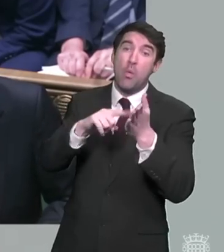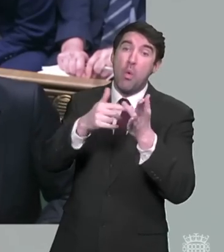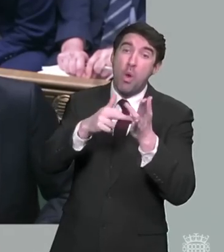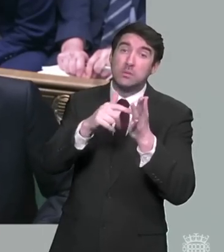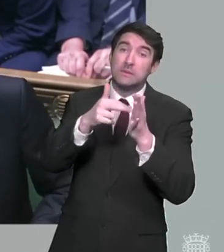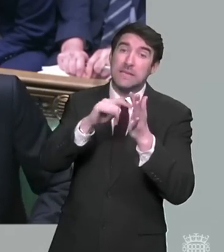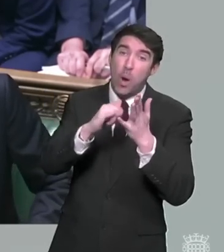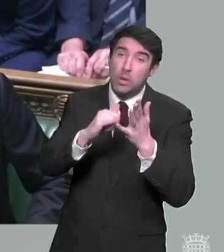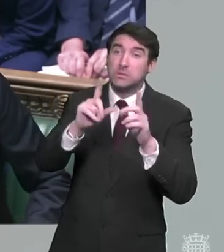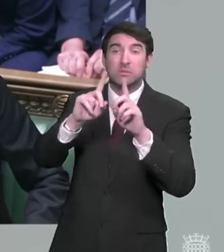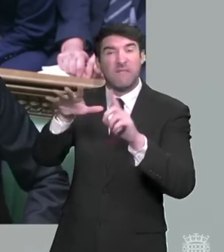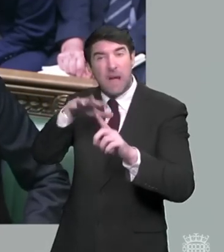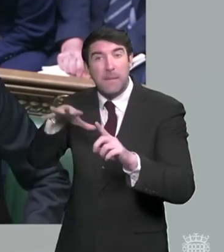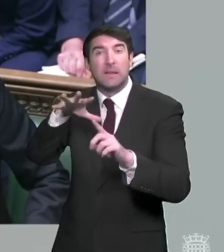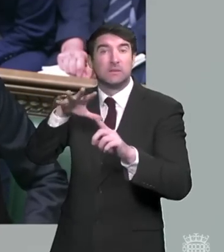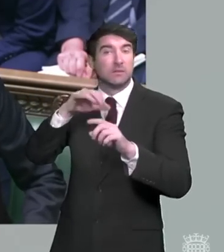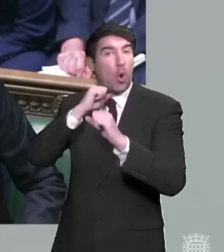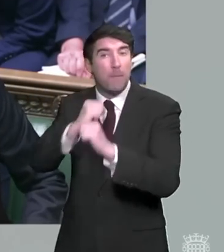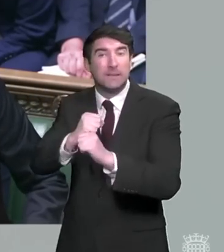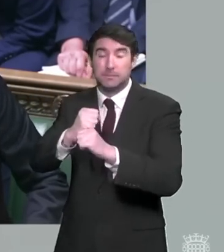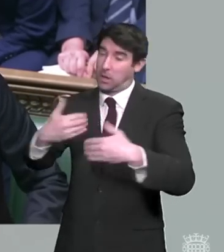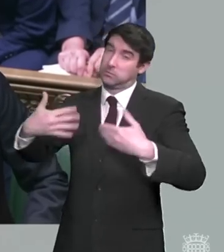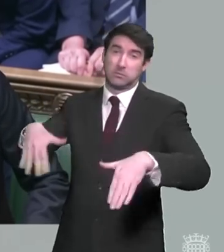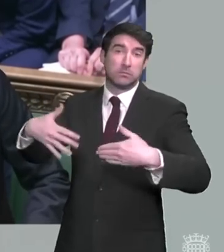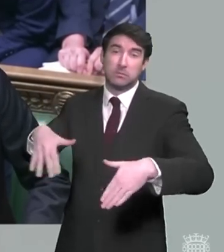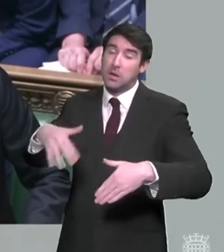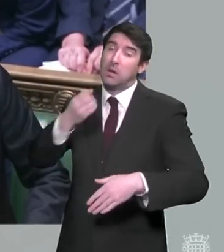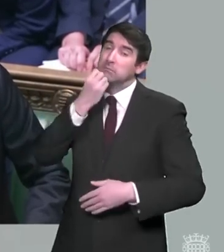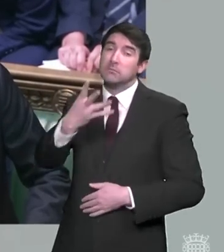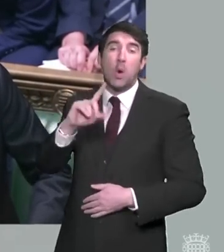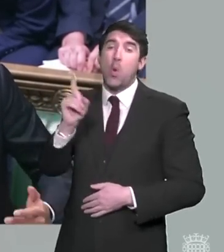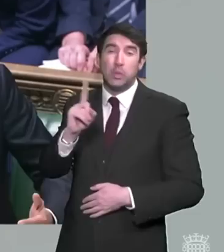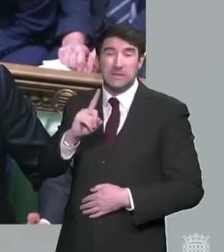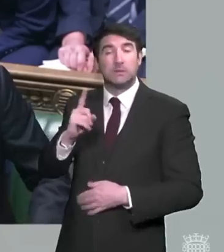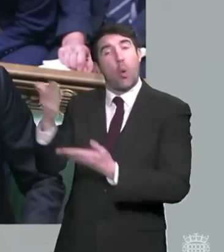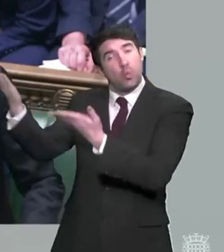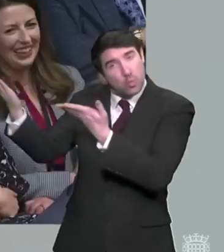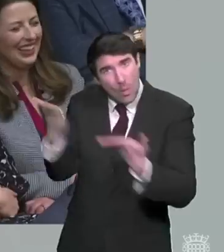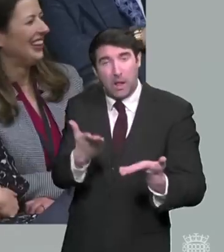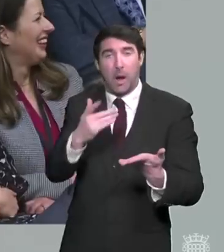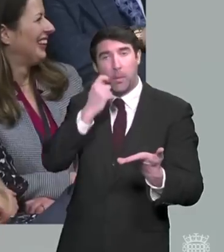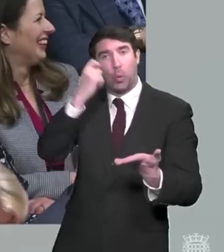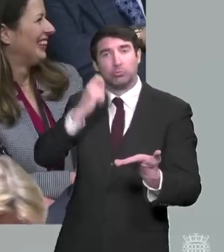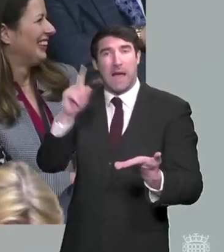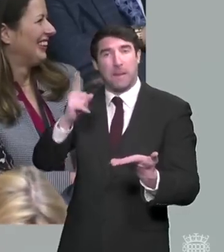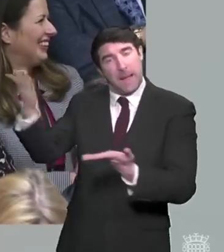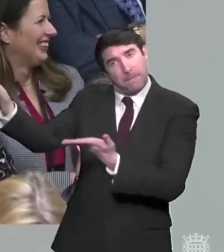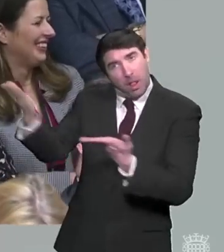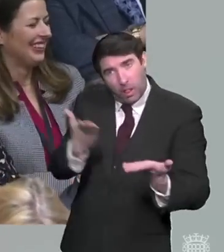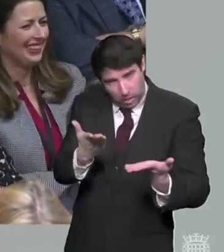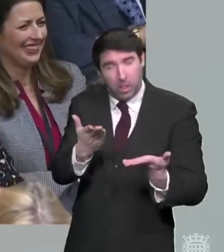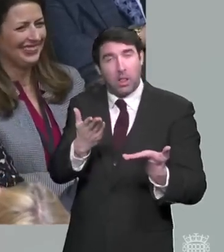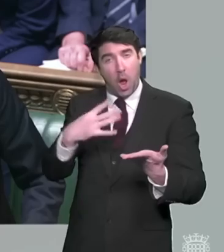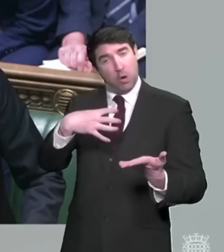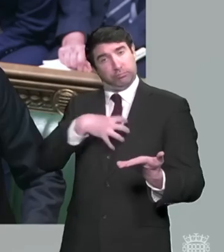It's a wonderful way to show our support for the families that have come here, and again, something that the President this morning mentioned to me, how